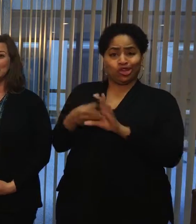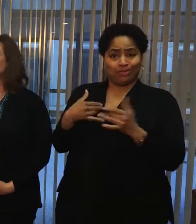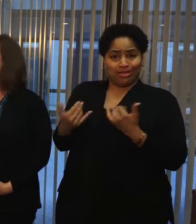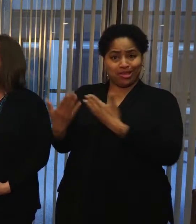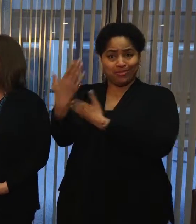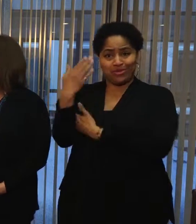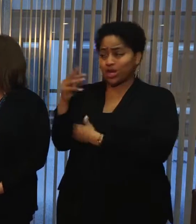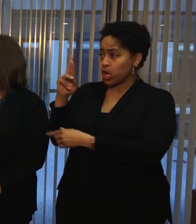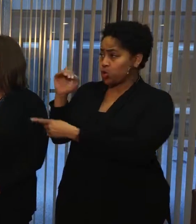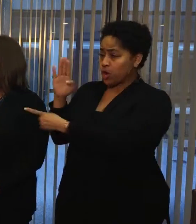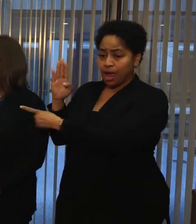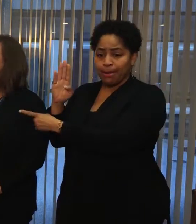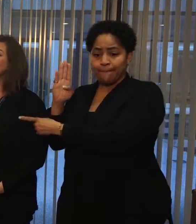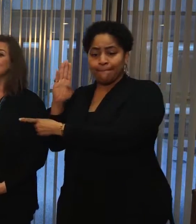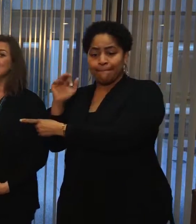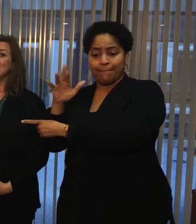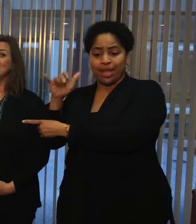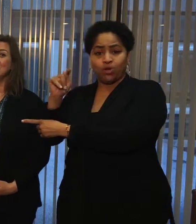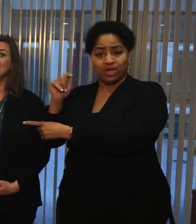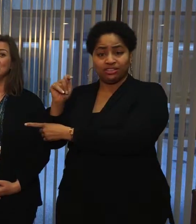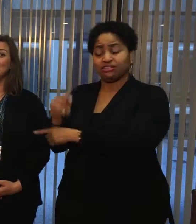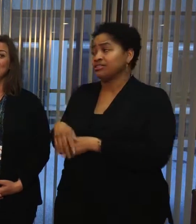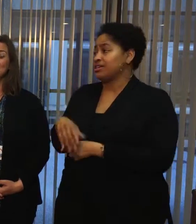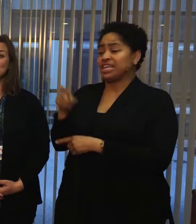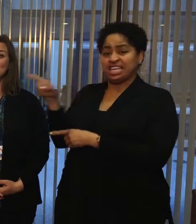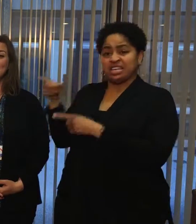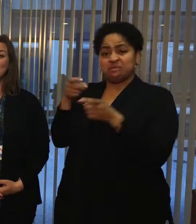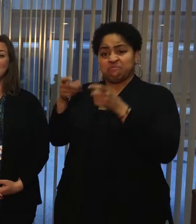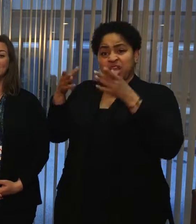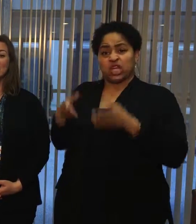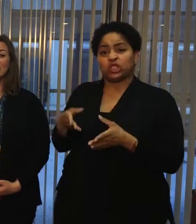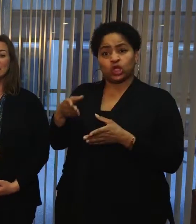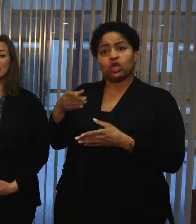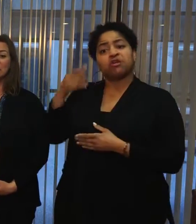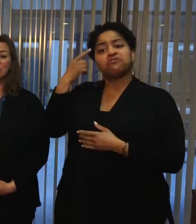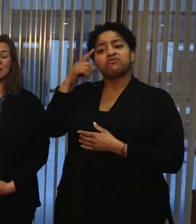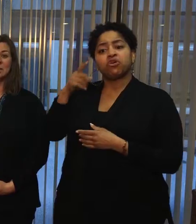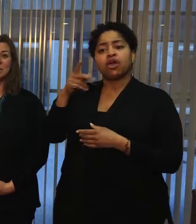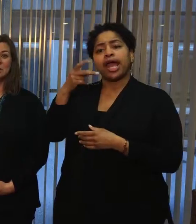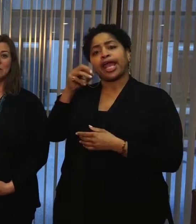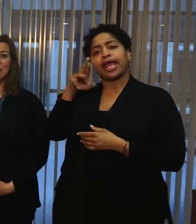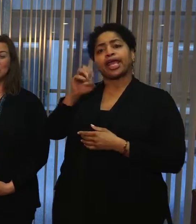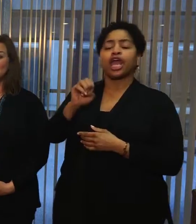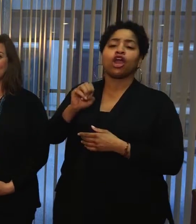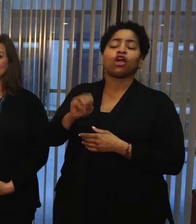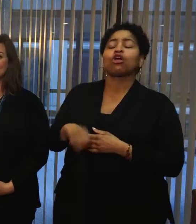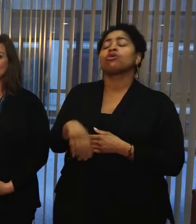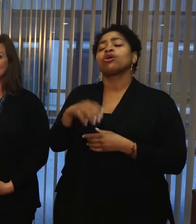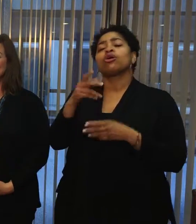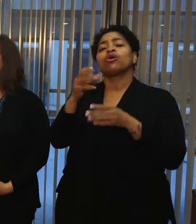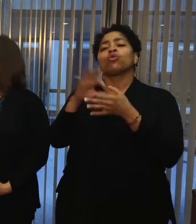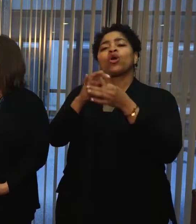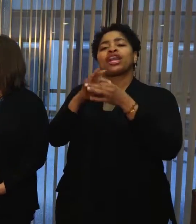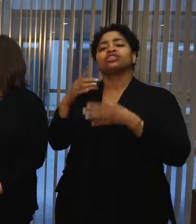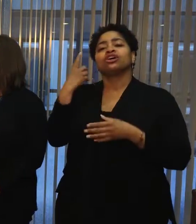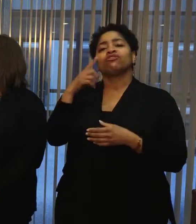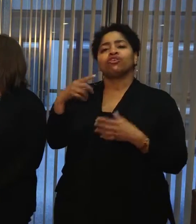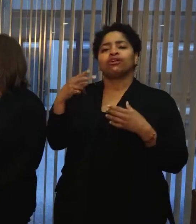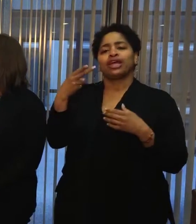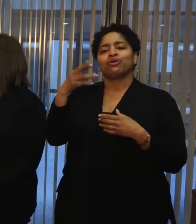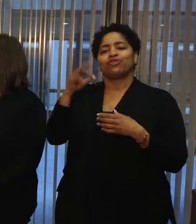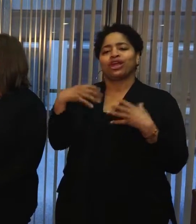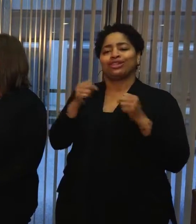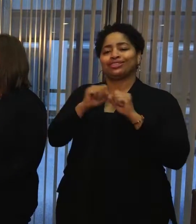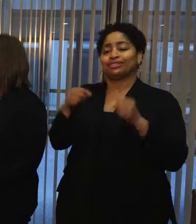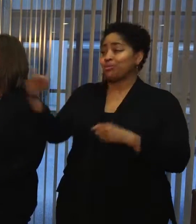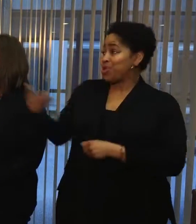this morning is Rob Barrett. He is the manager of care coordination for Henry Ford Health System. So welcome,